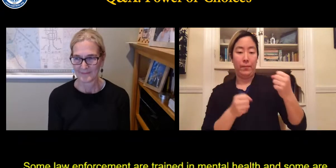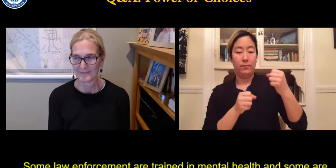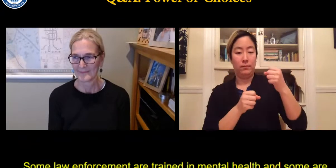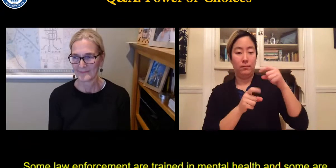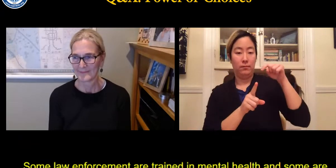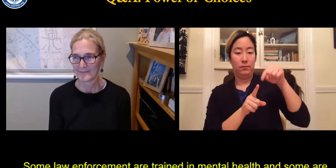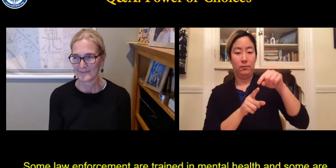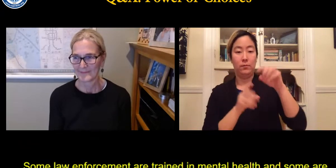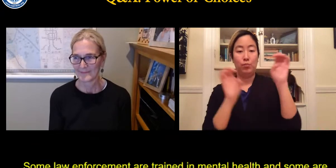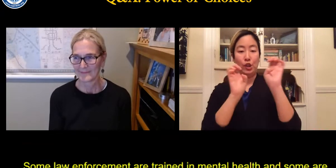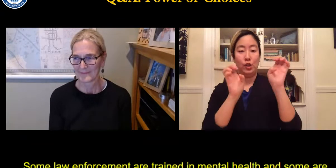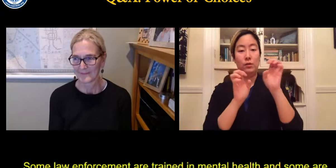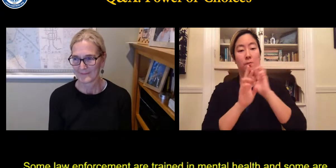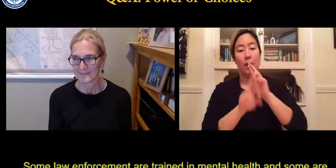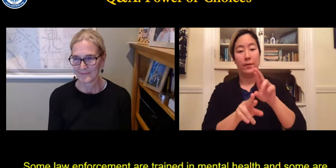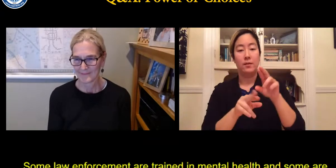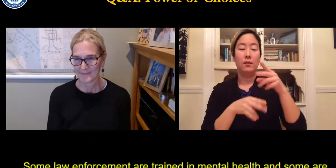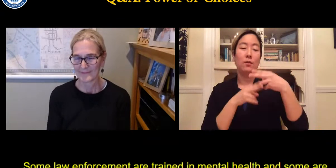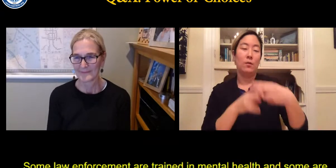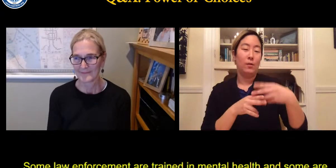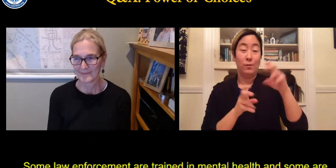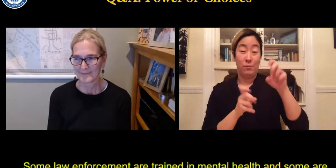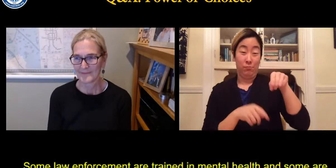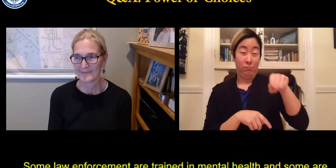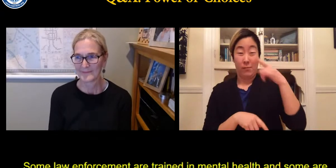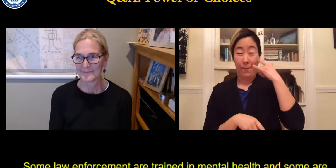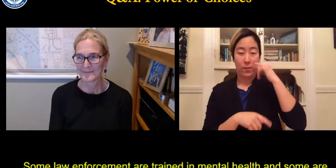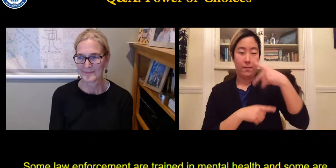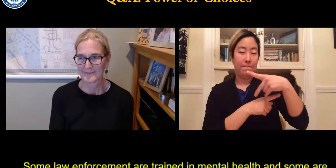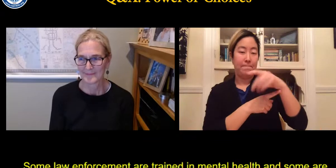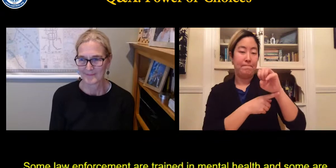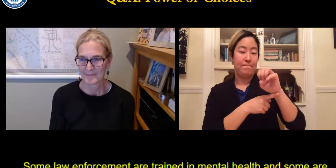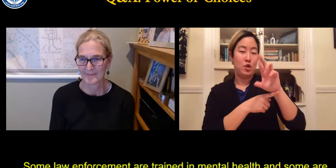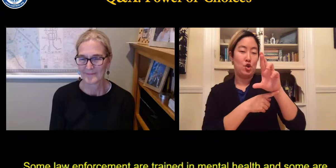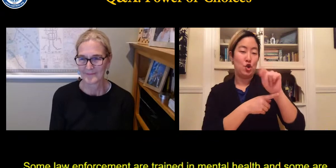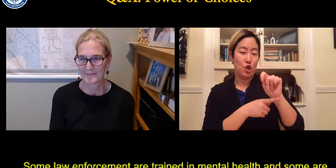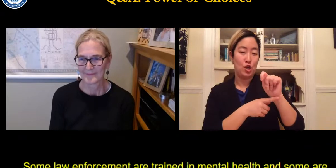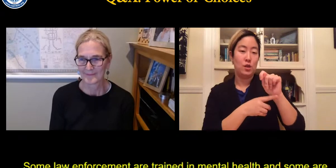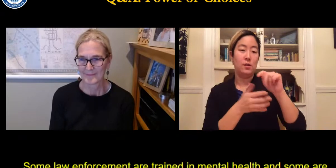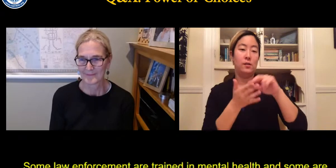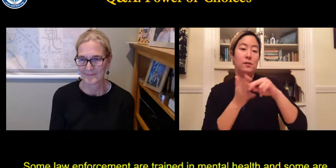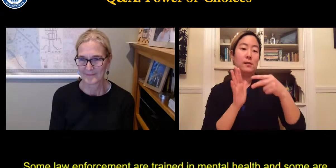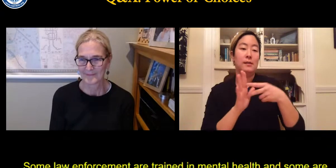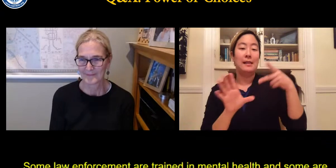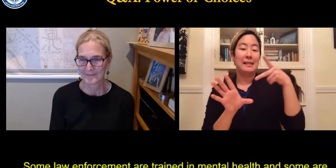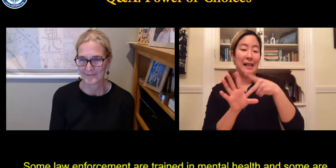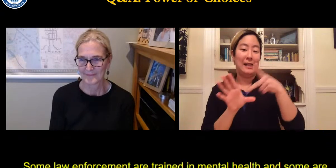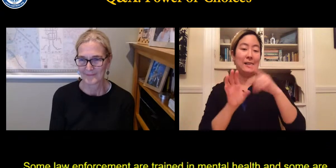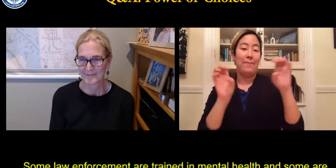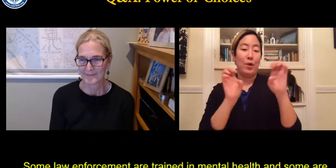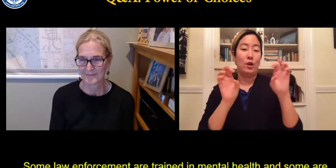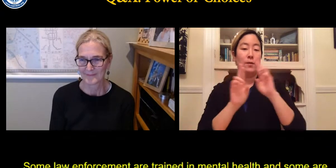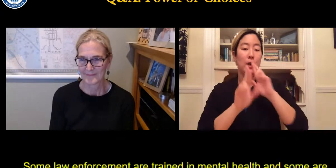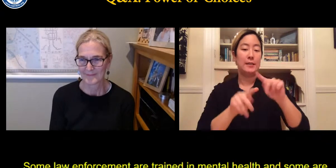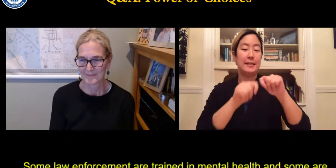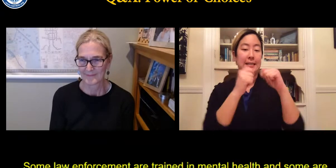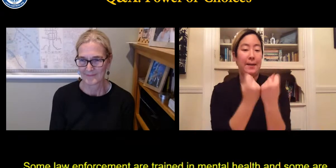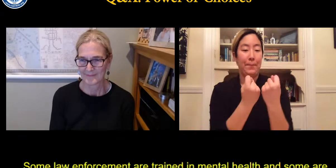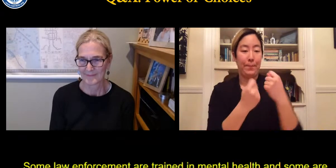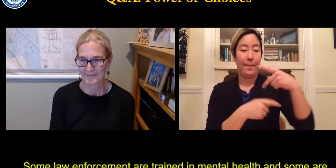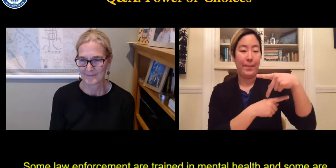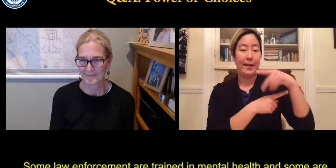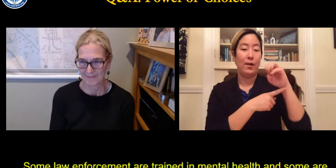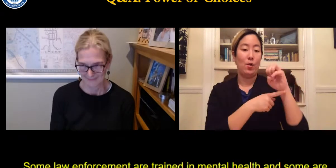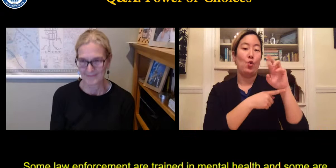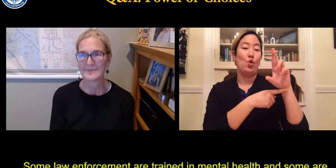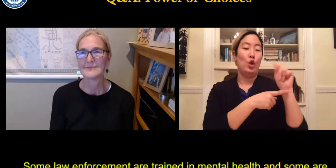need to go beyond that. Training or partnering with an emergency response person. In California,